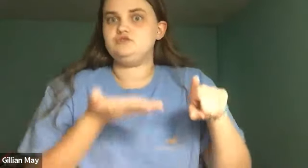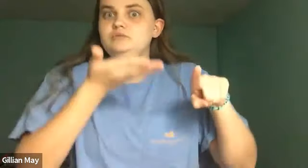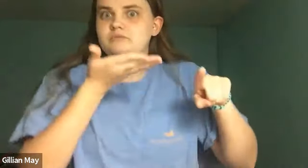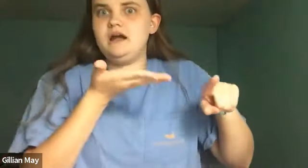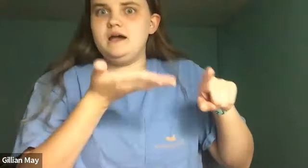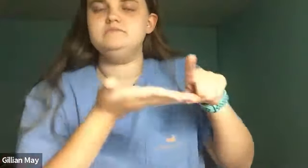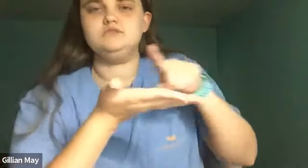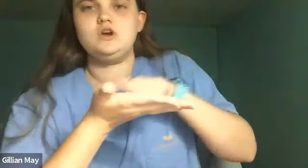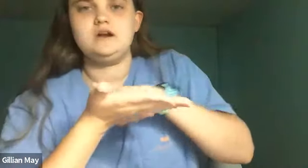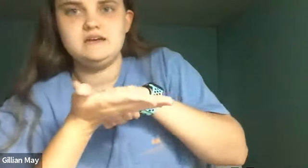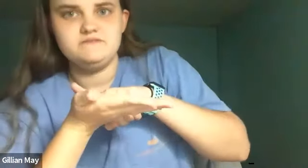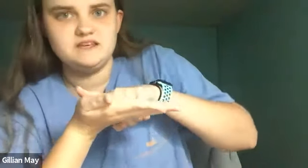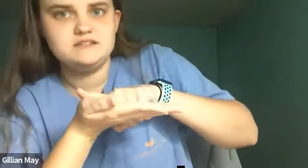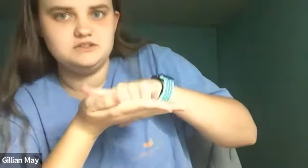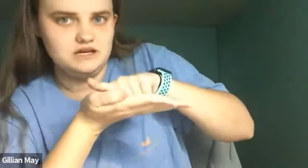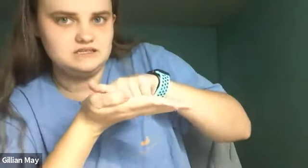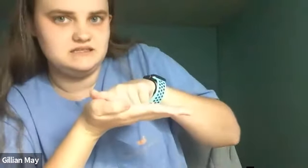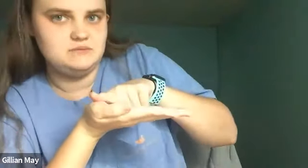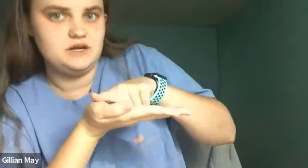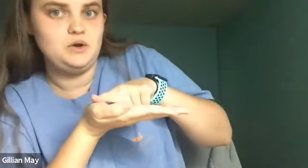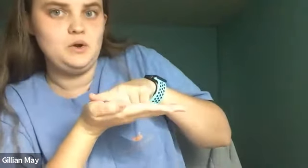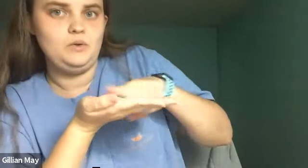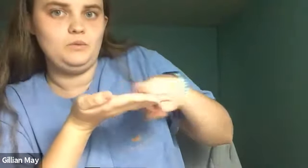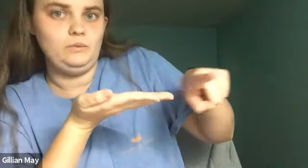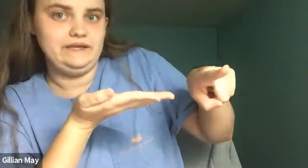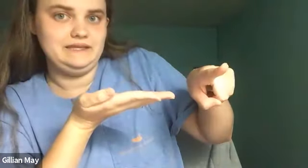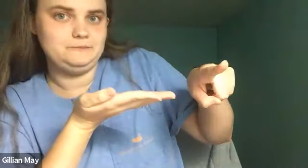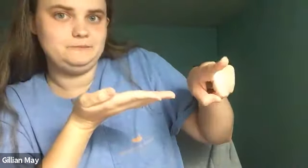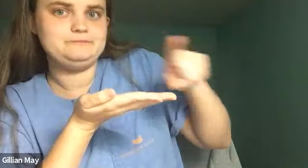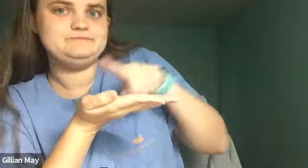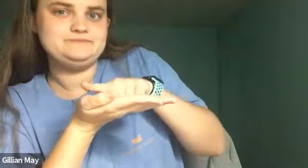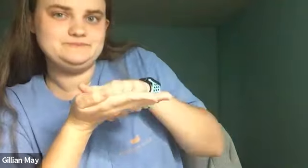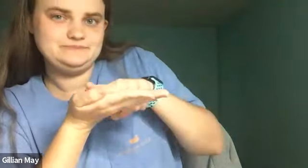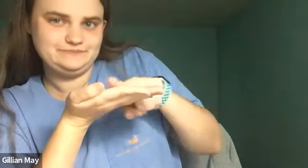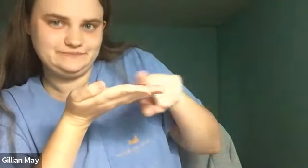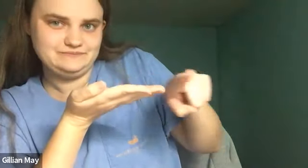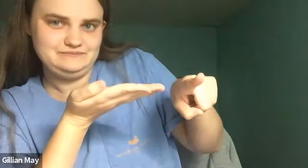natural, but I'm trying to emphasize so you guys can see it better. Week.